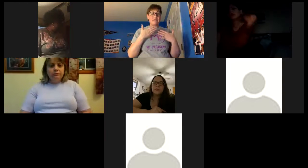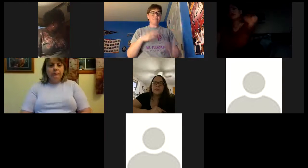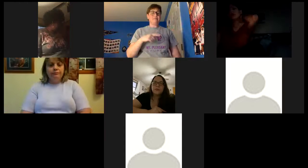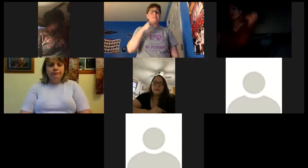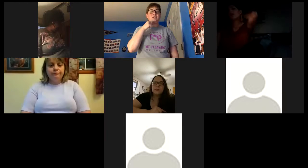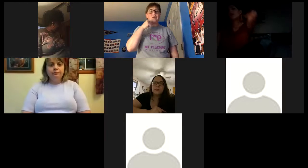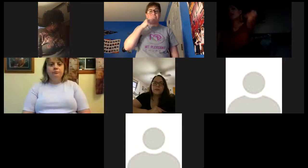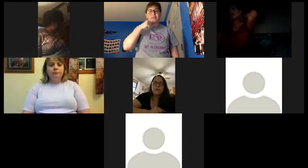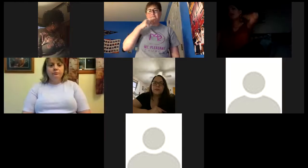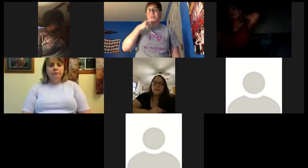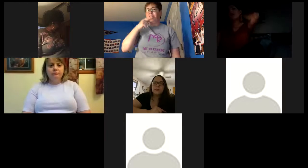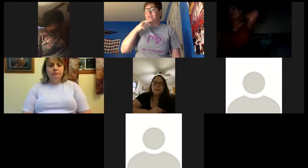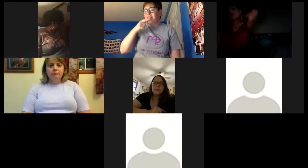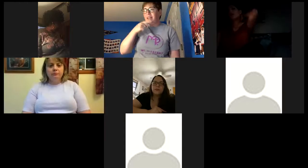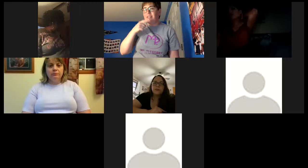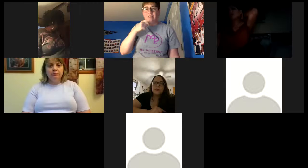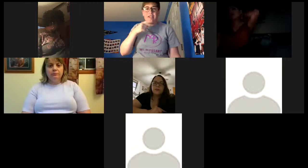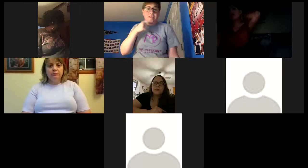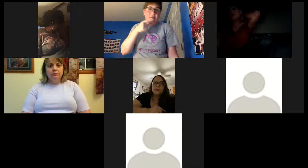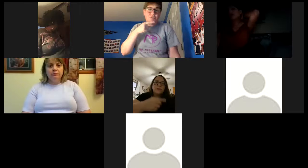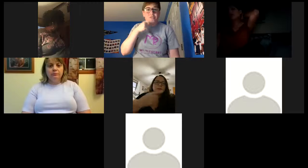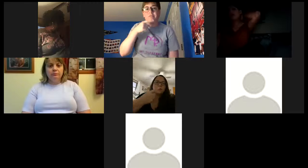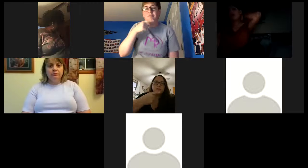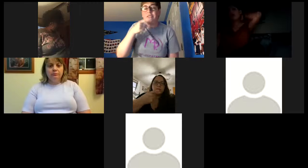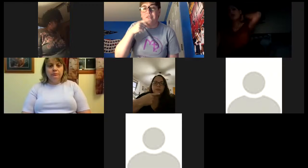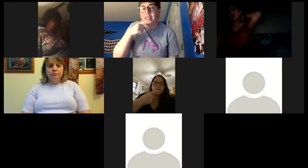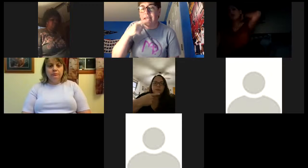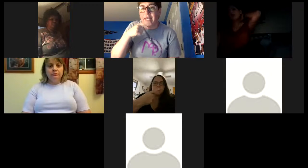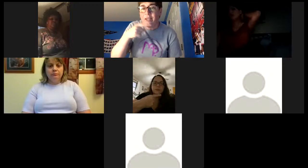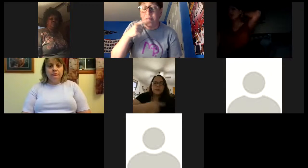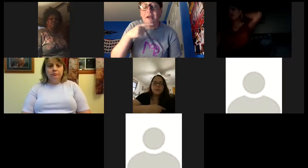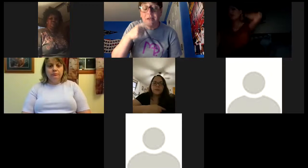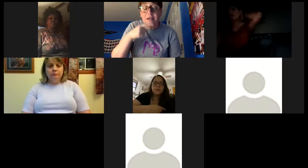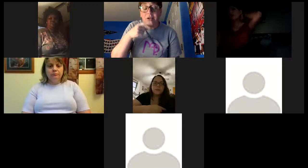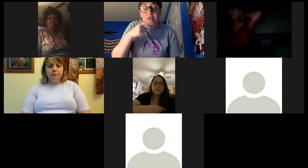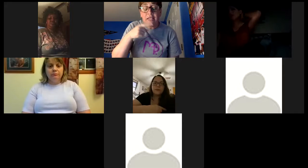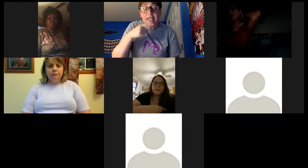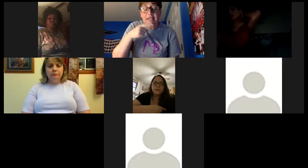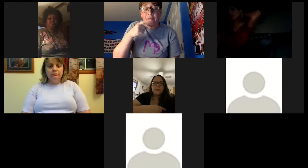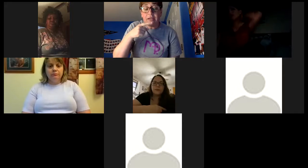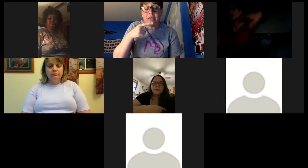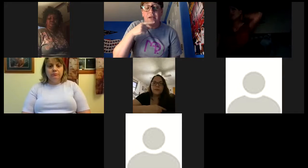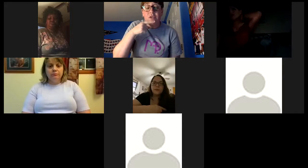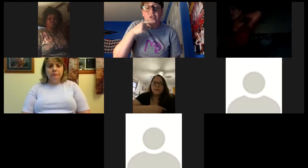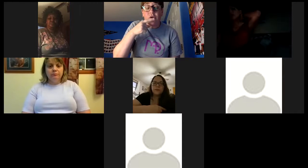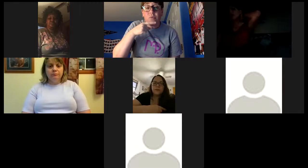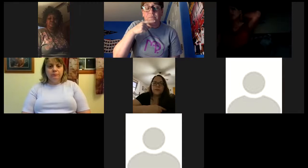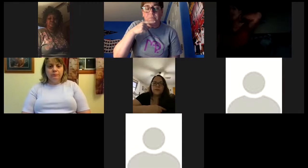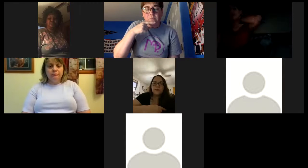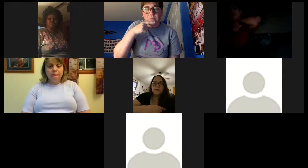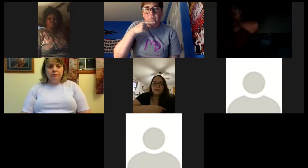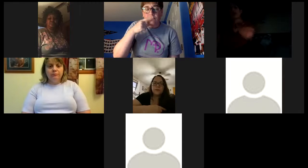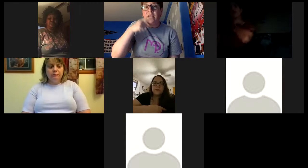speak. So, so it's not necessarily an assumption, that they can't hear, or that they can't speak.